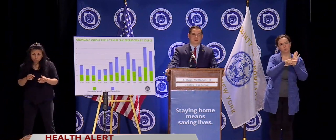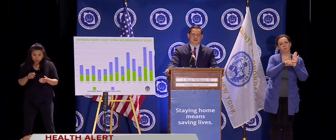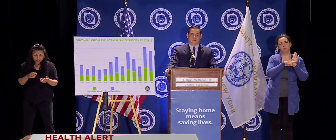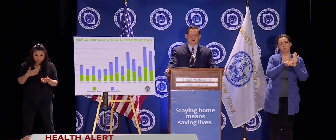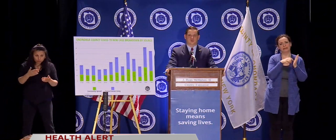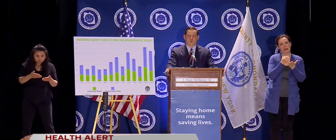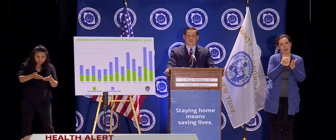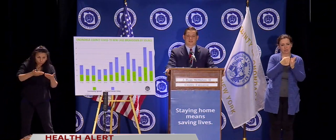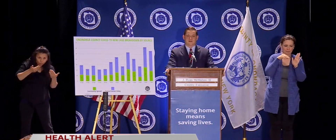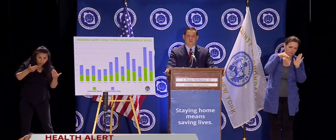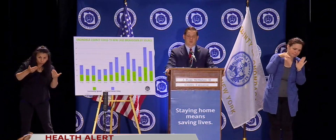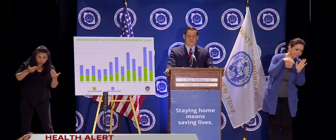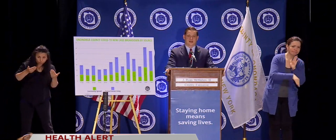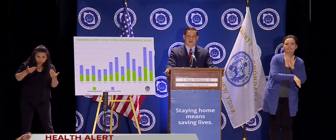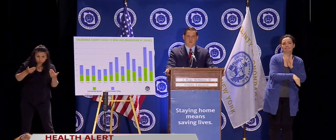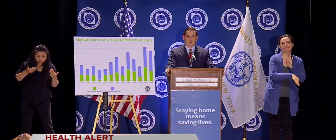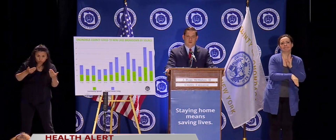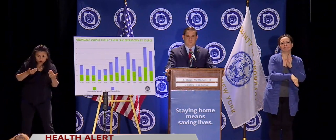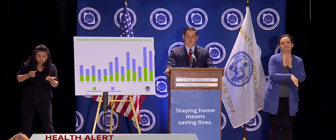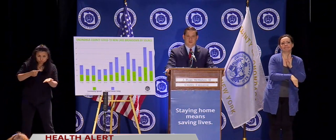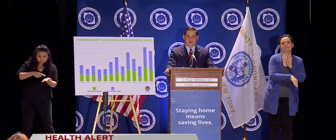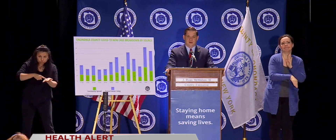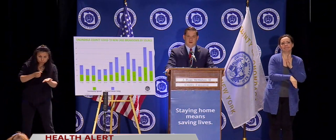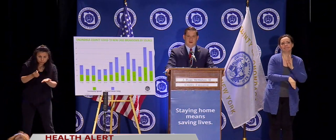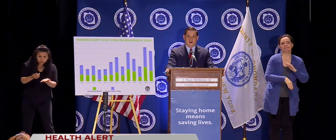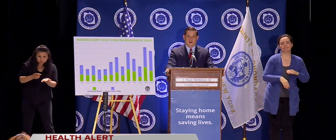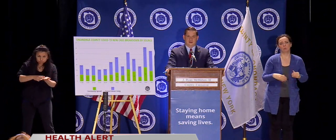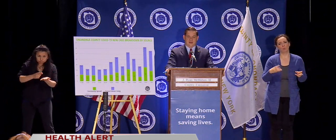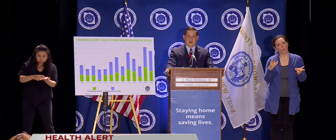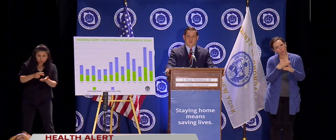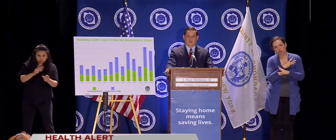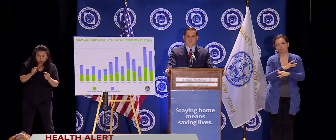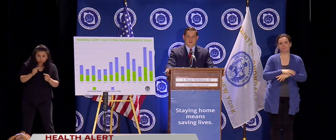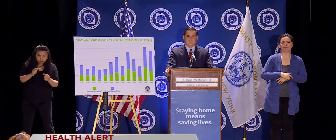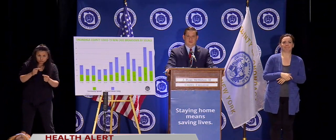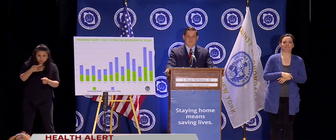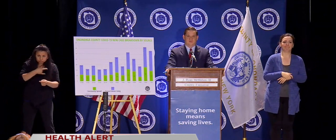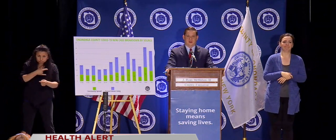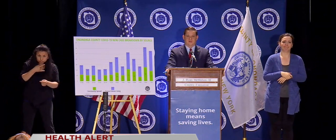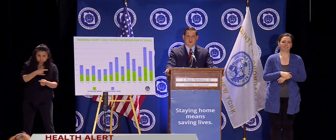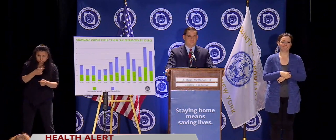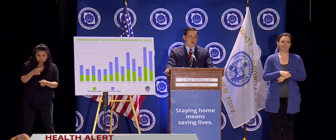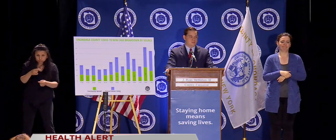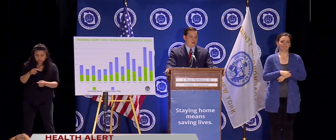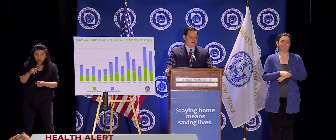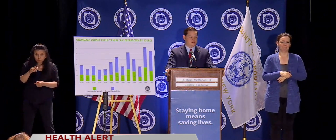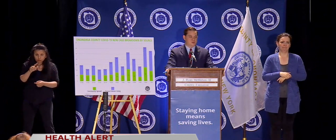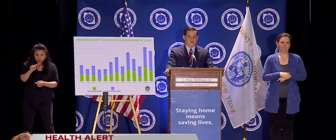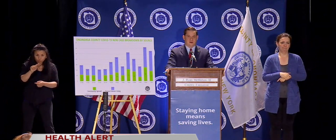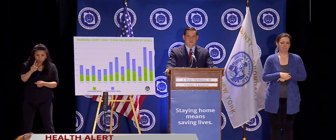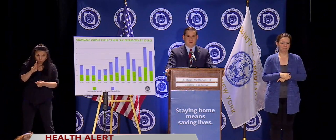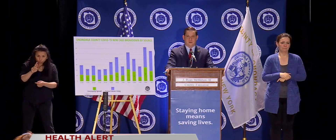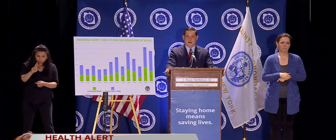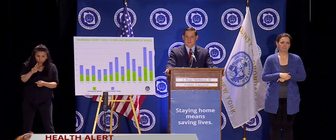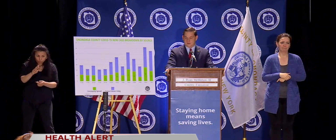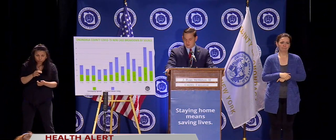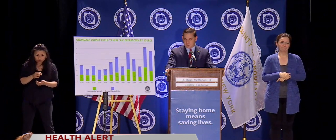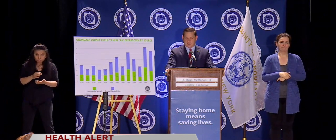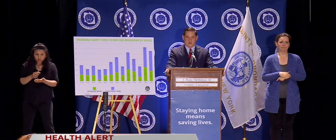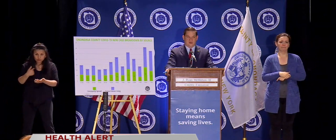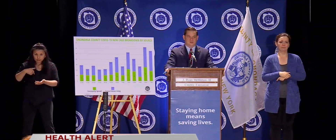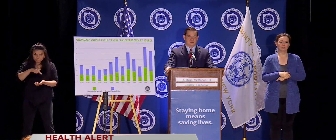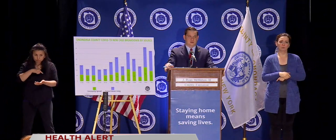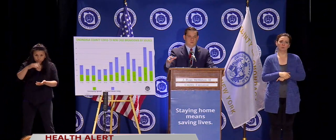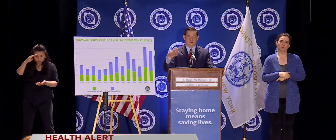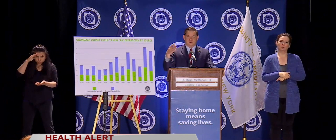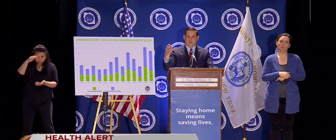be negative 27% anymore. They'll just be not very, very, very bad. They'll just be very, very bad. And